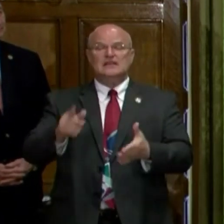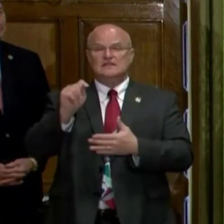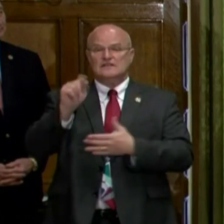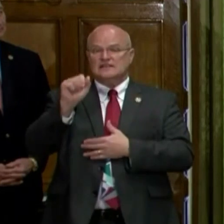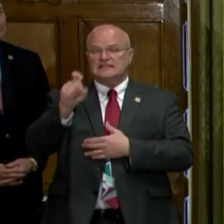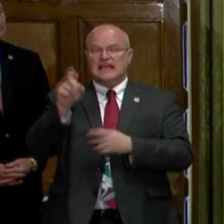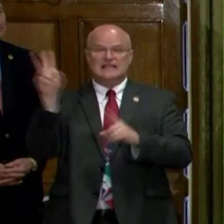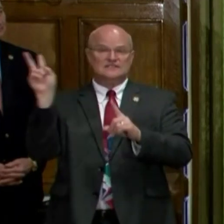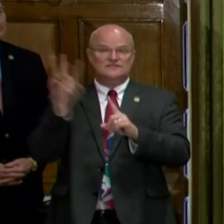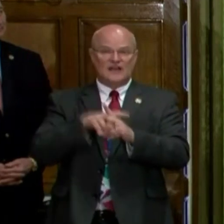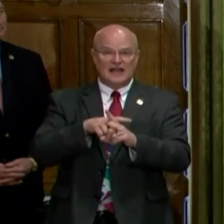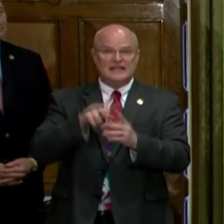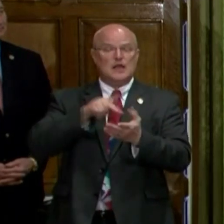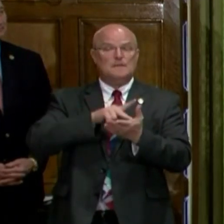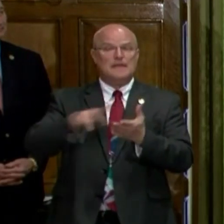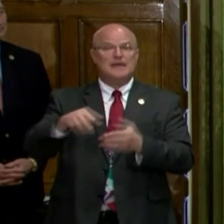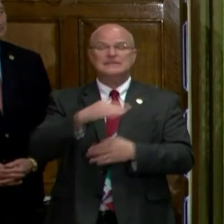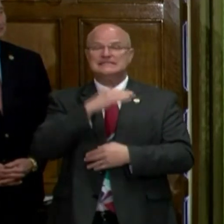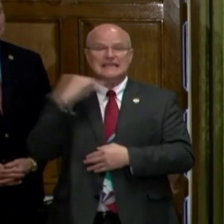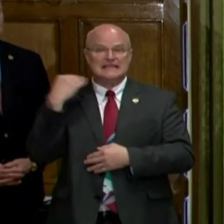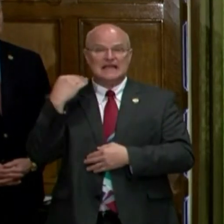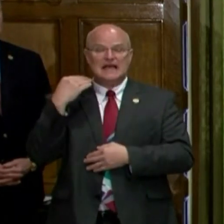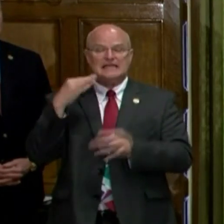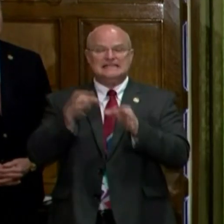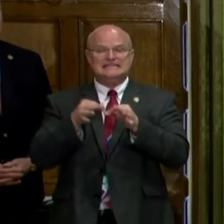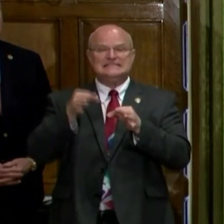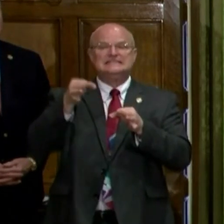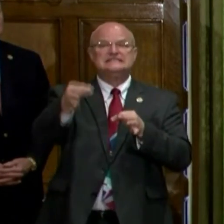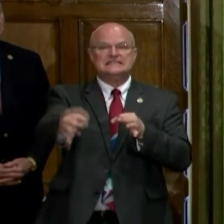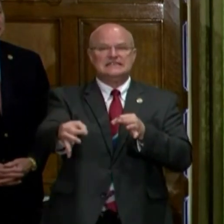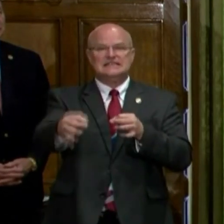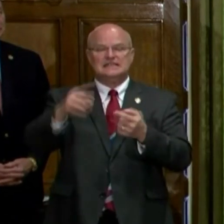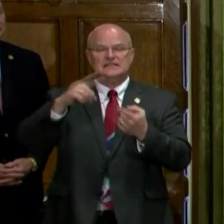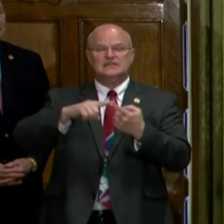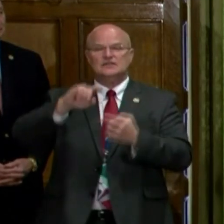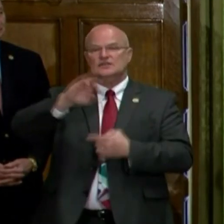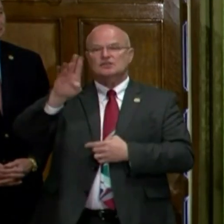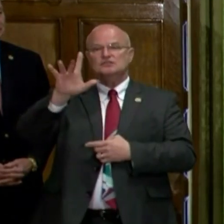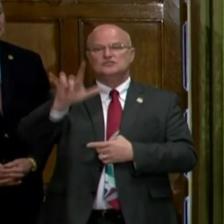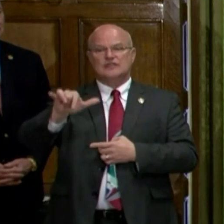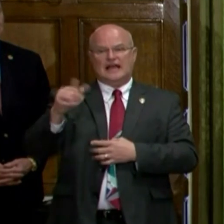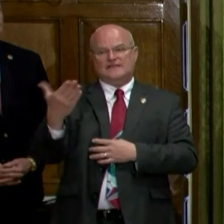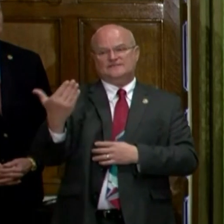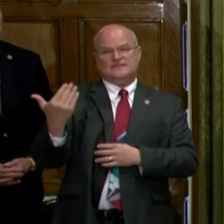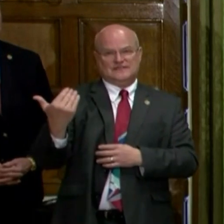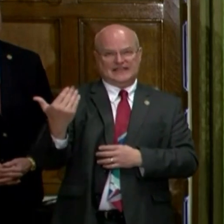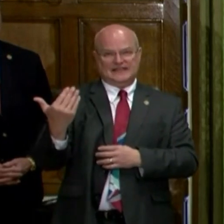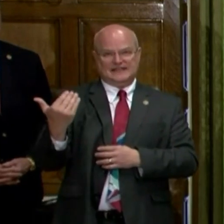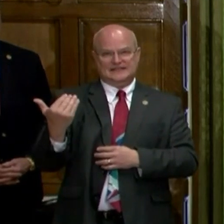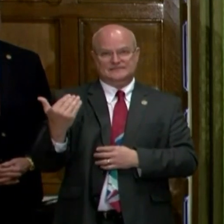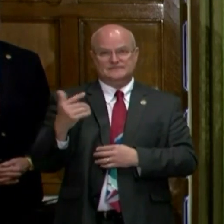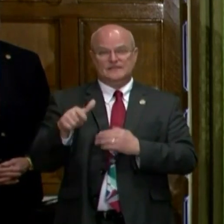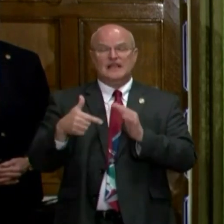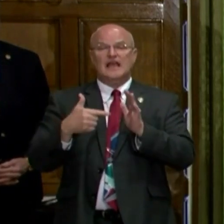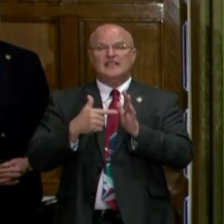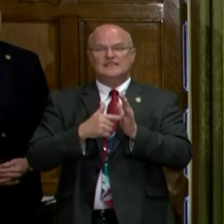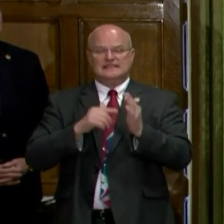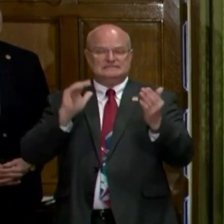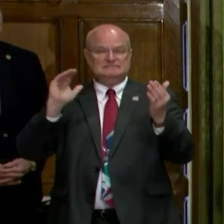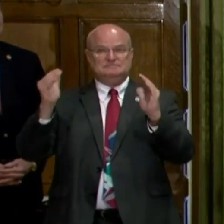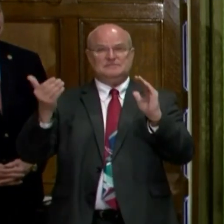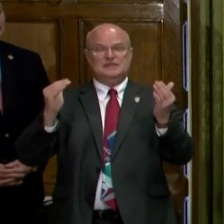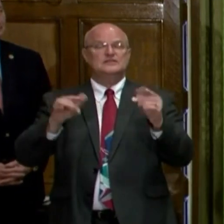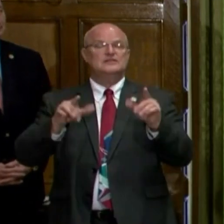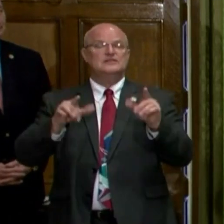tax filing and payment deadline is extended until July 15th. This mirrors